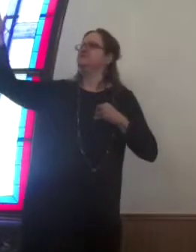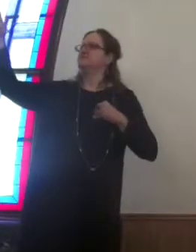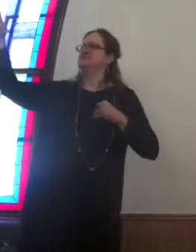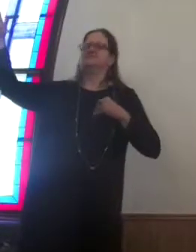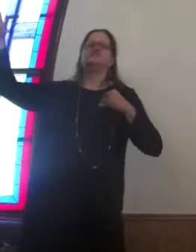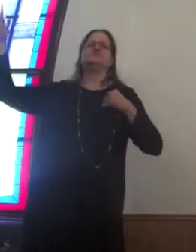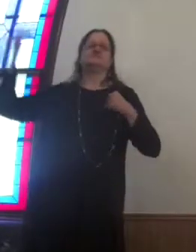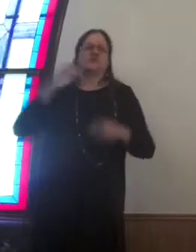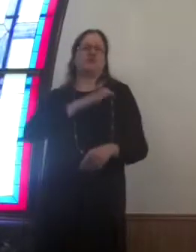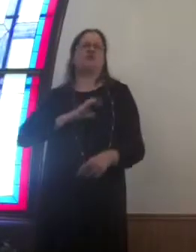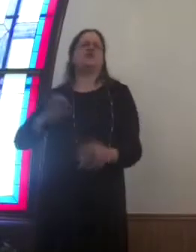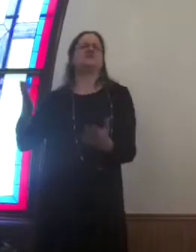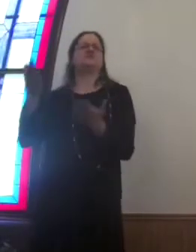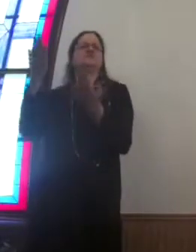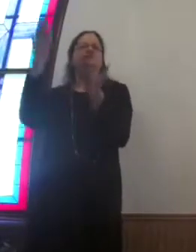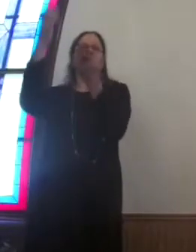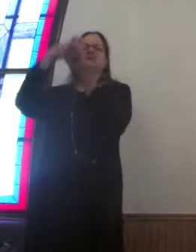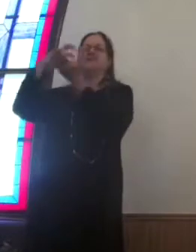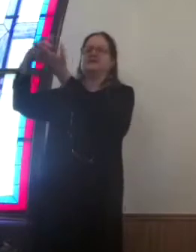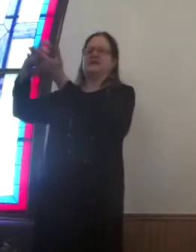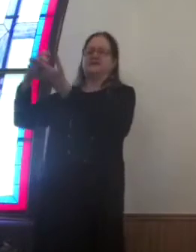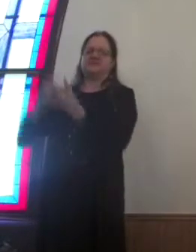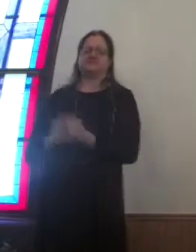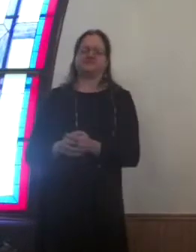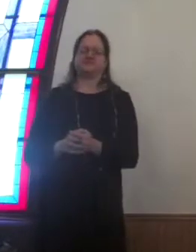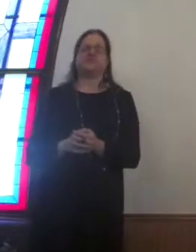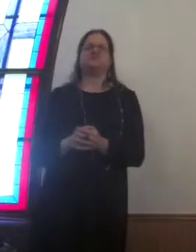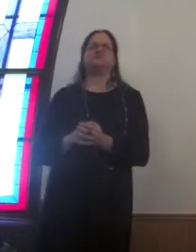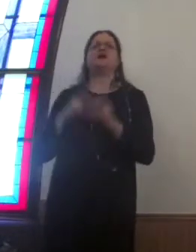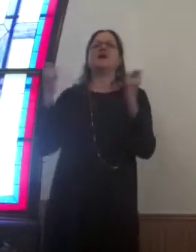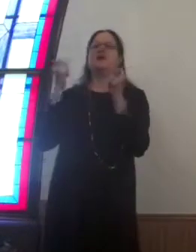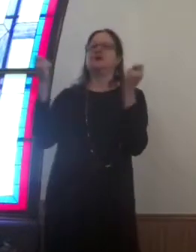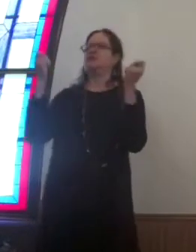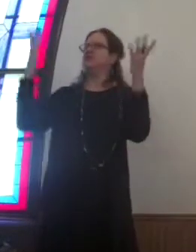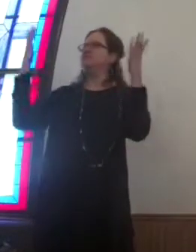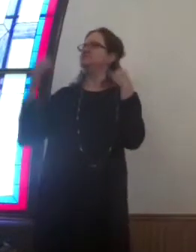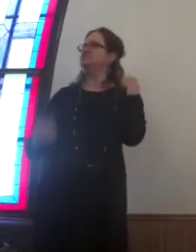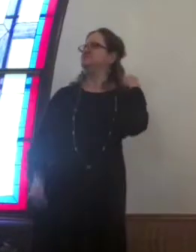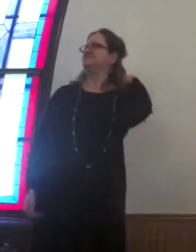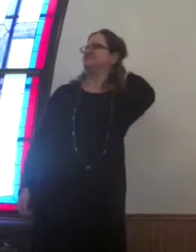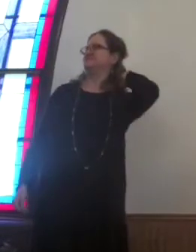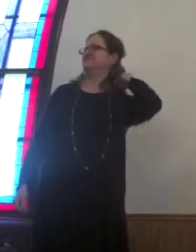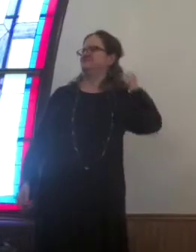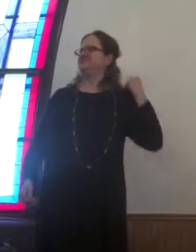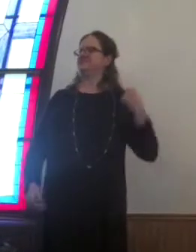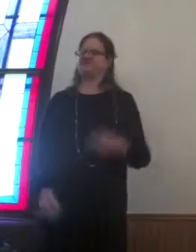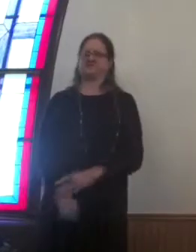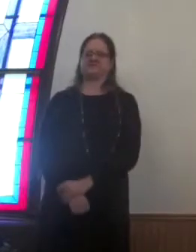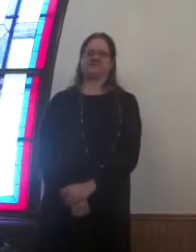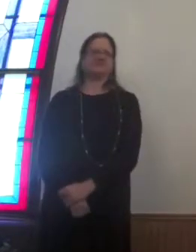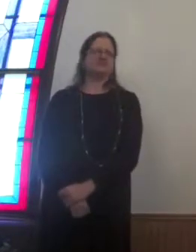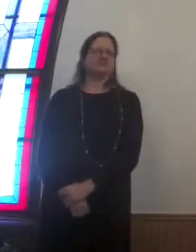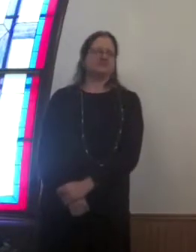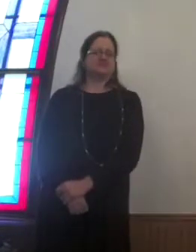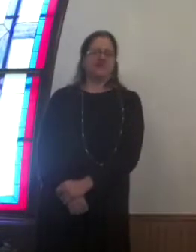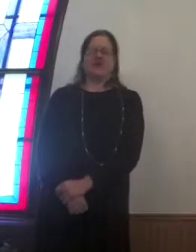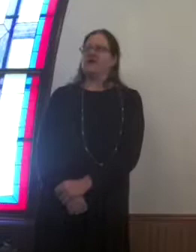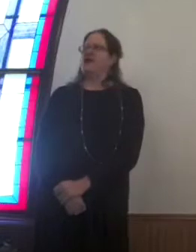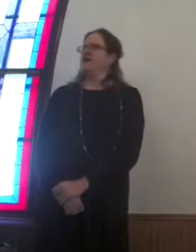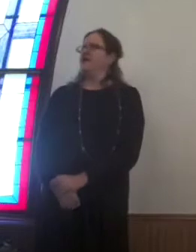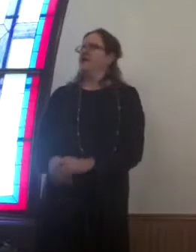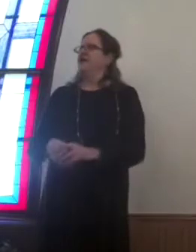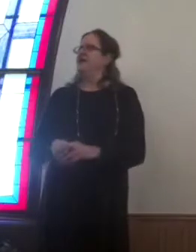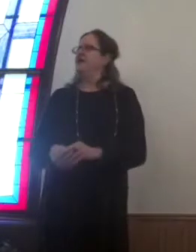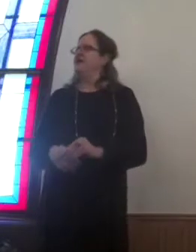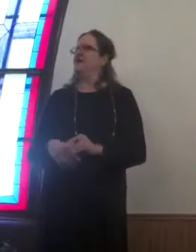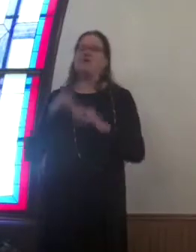say, Christ is risen, he is risen indeed. Alleluia. Amen. So I have to say, what a glorious week